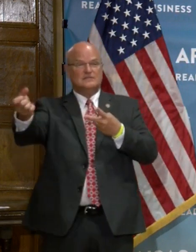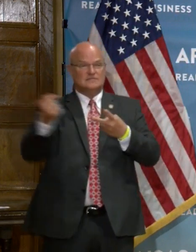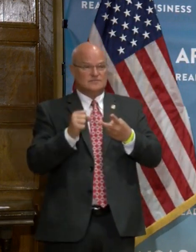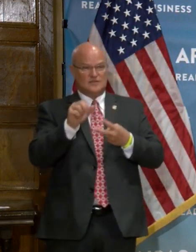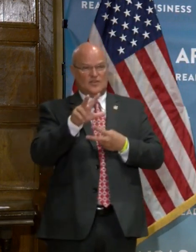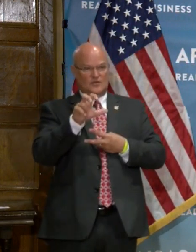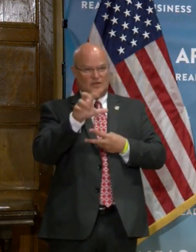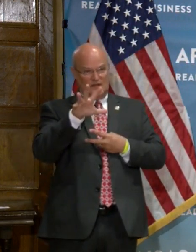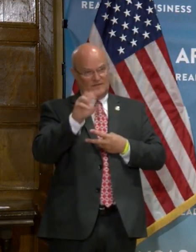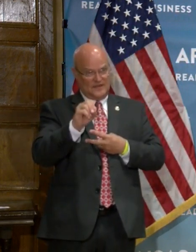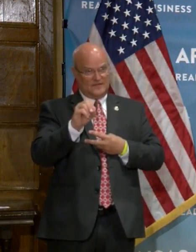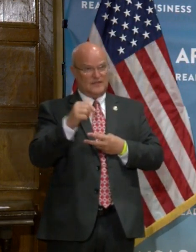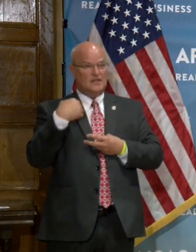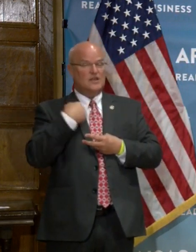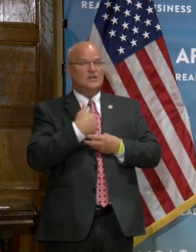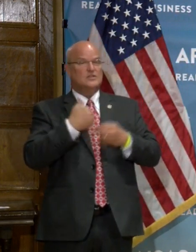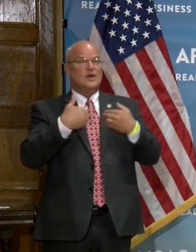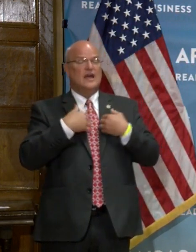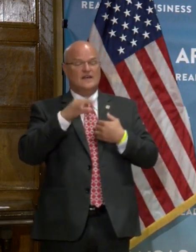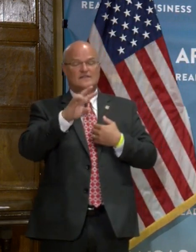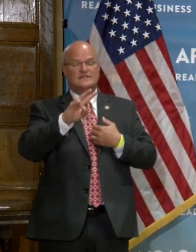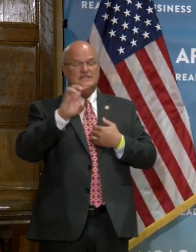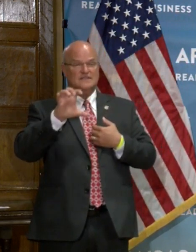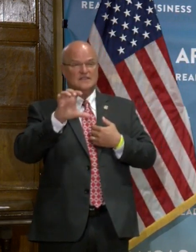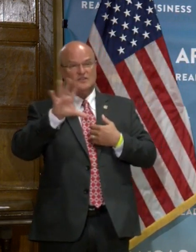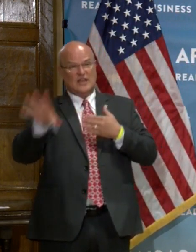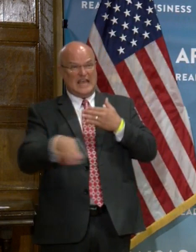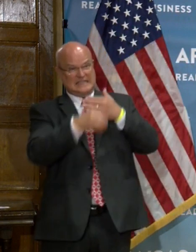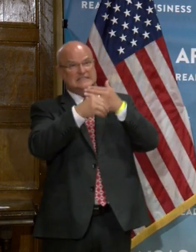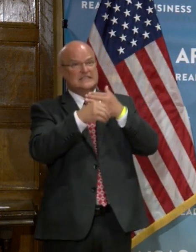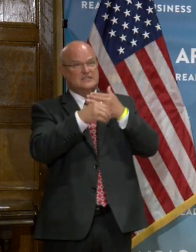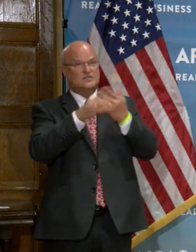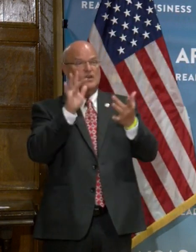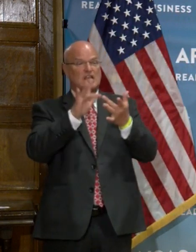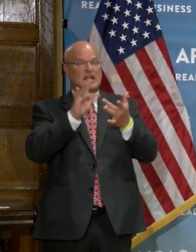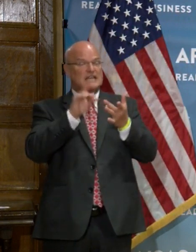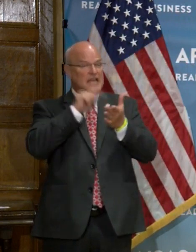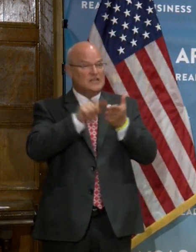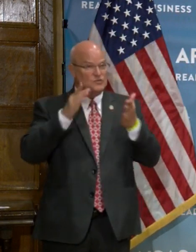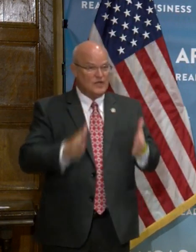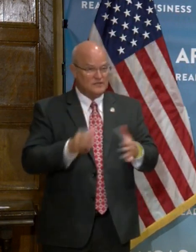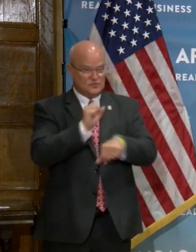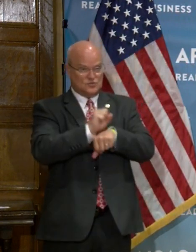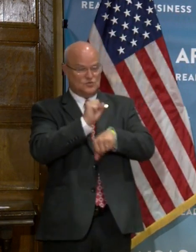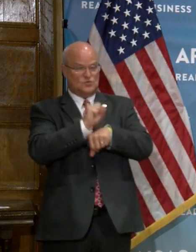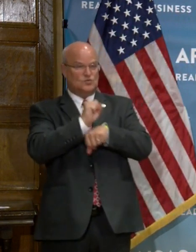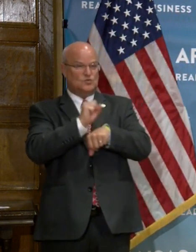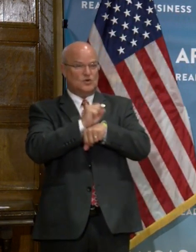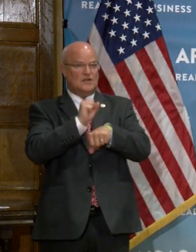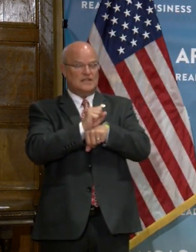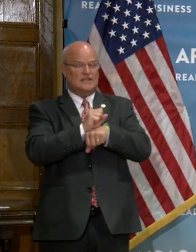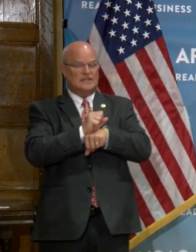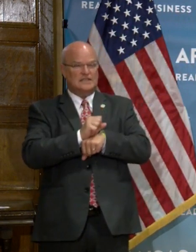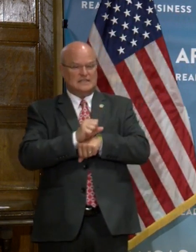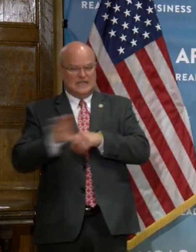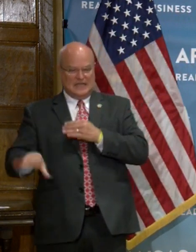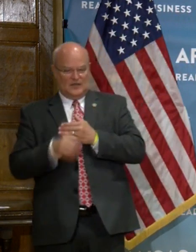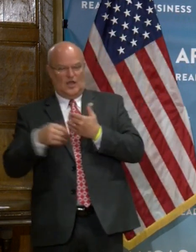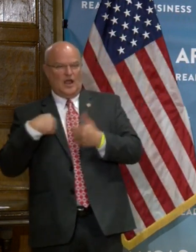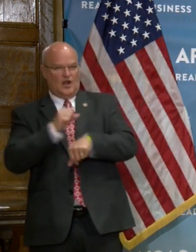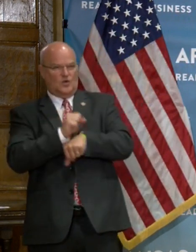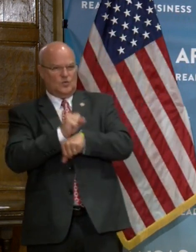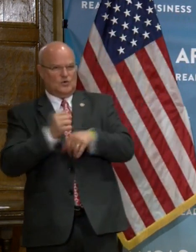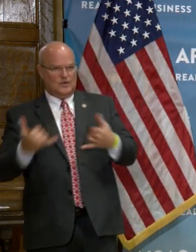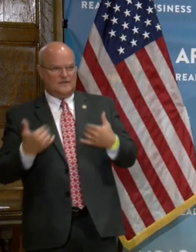another 350. So we'll have 700 additional contact tracers to supplement our